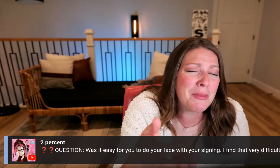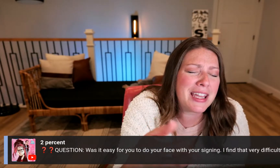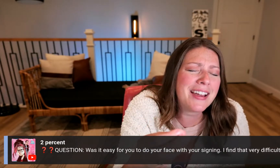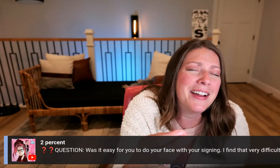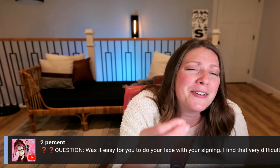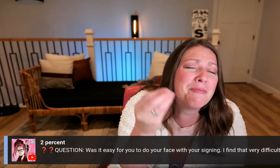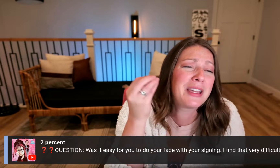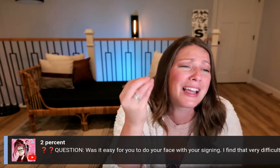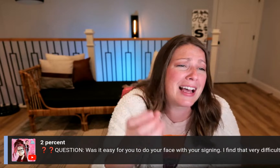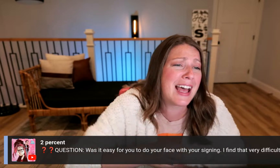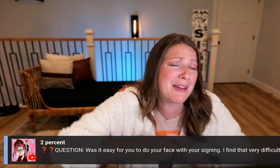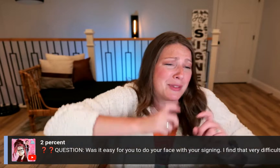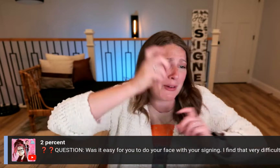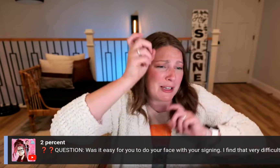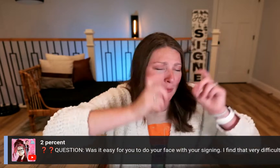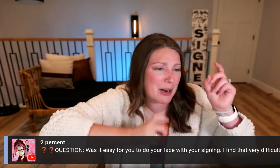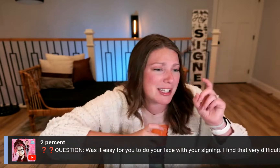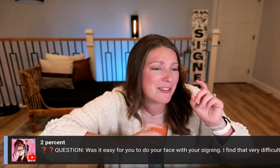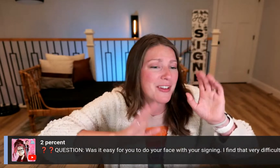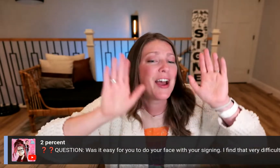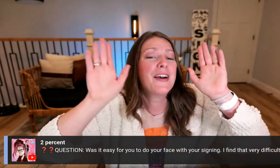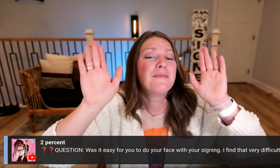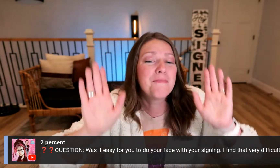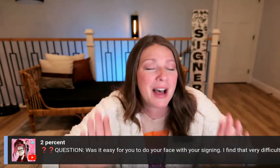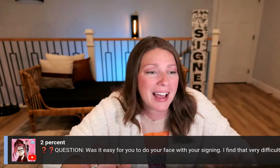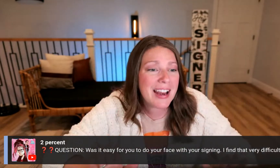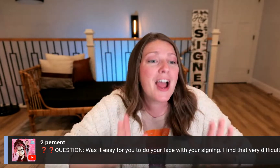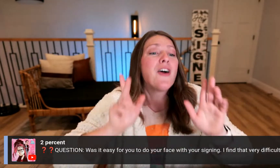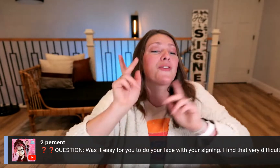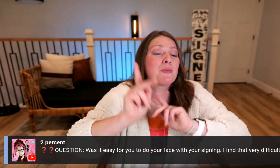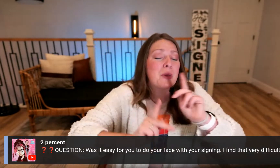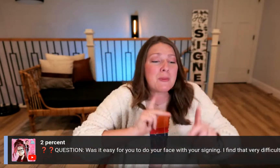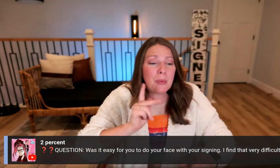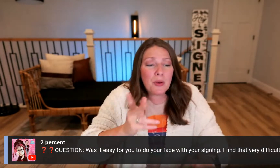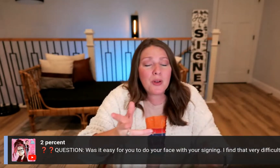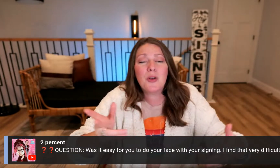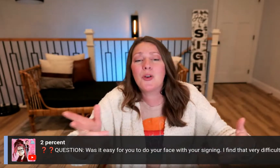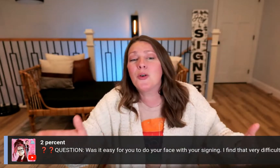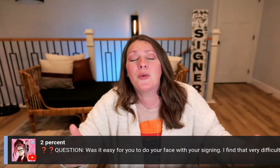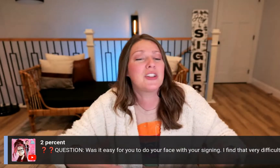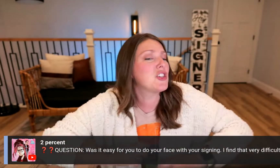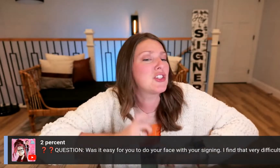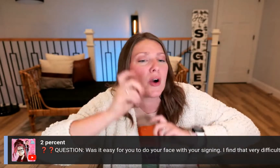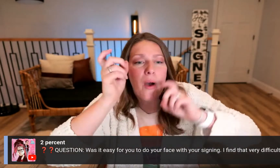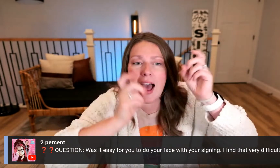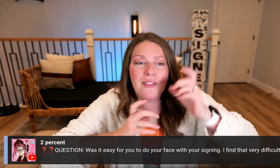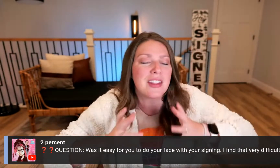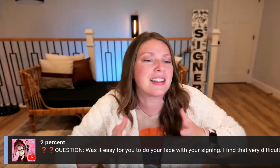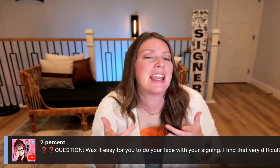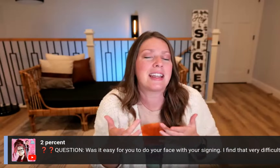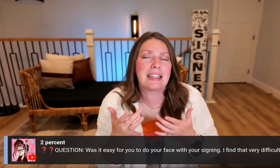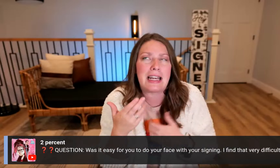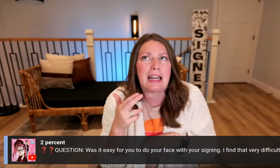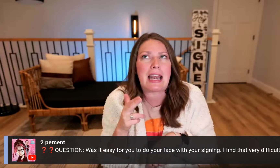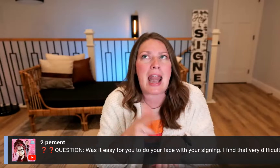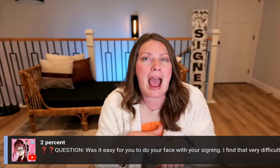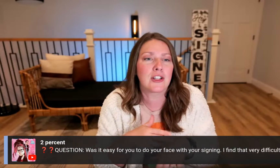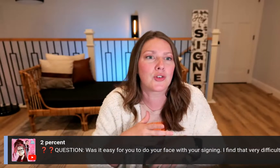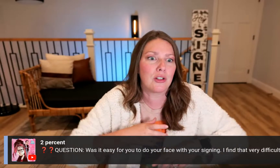me because I'm so expressive. But for people who just don't have the like natural